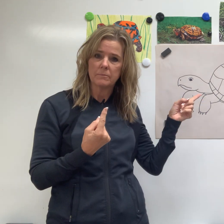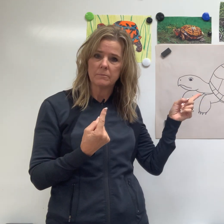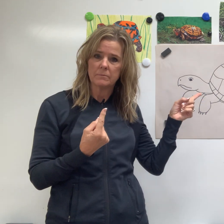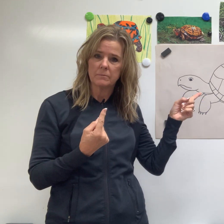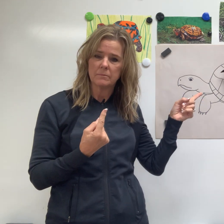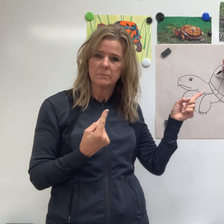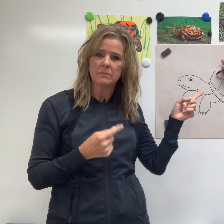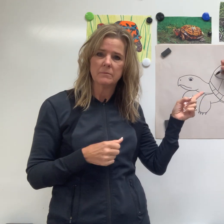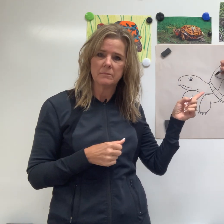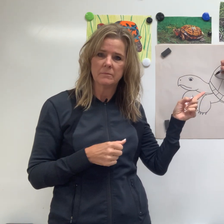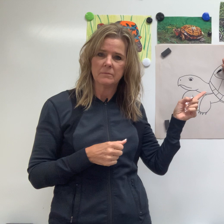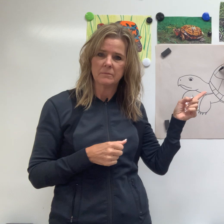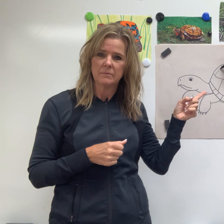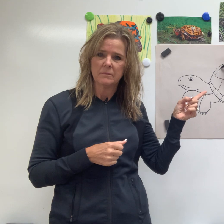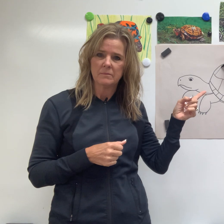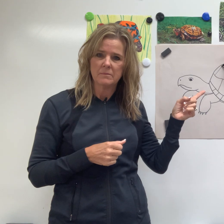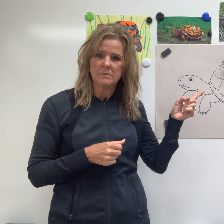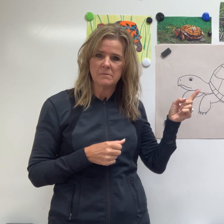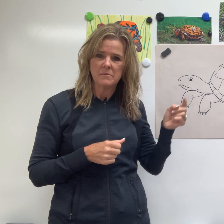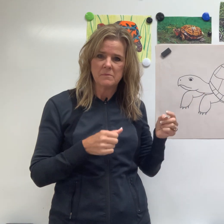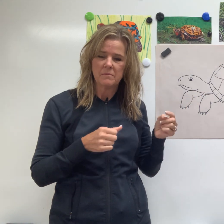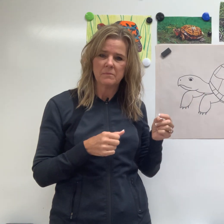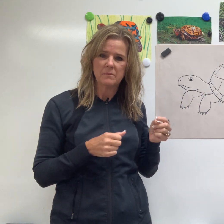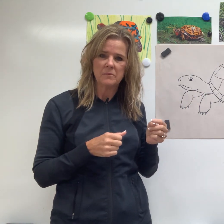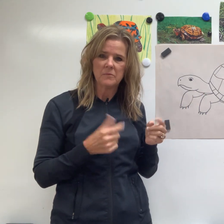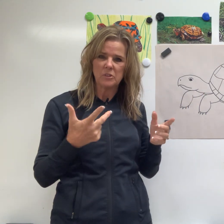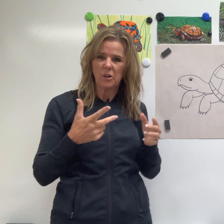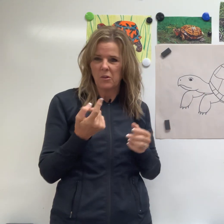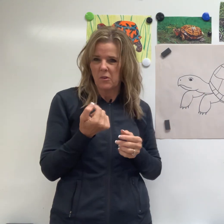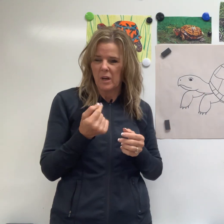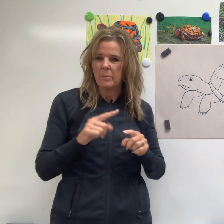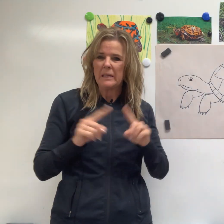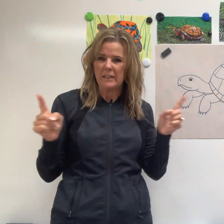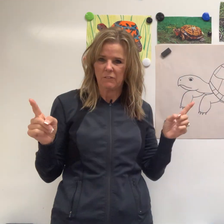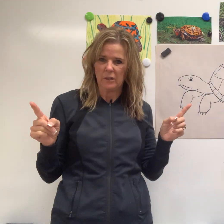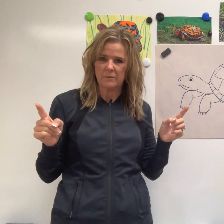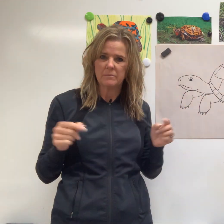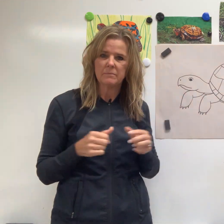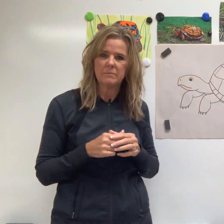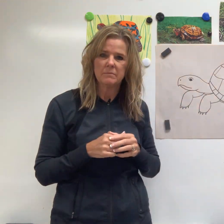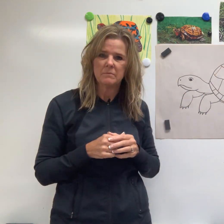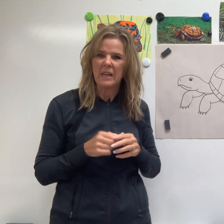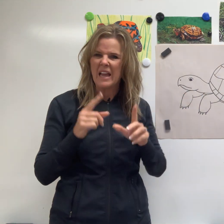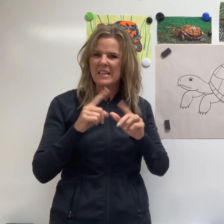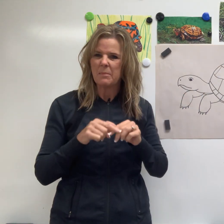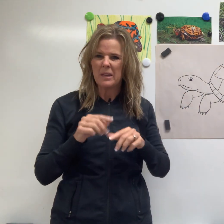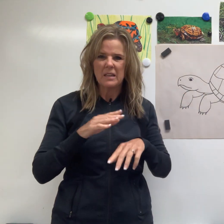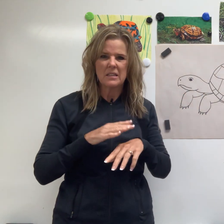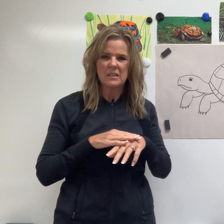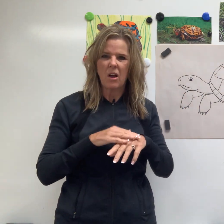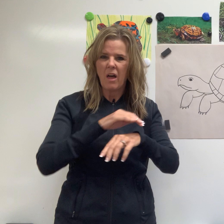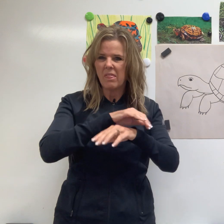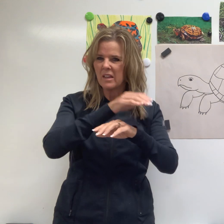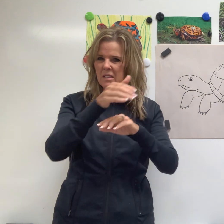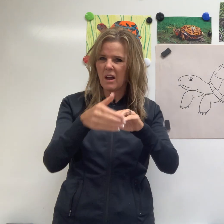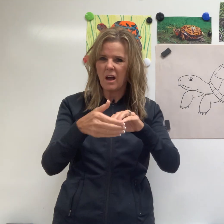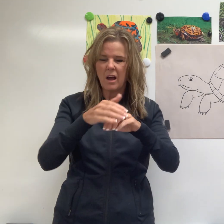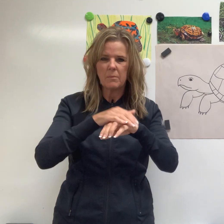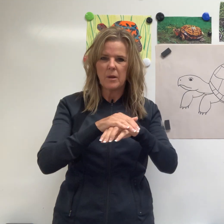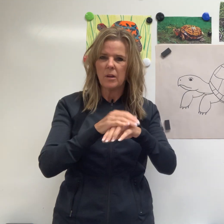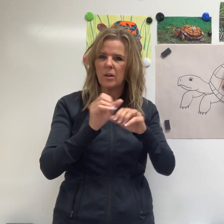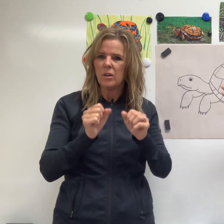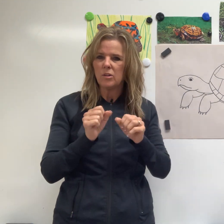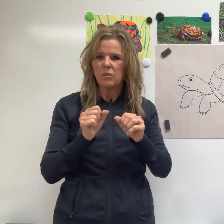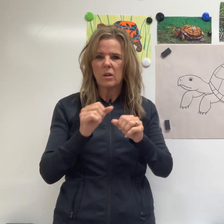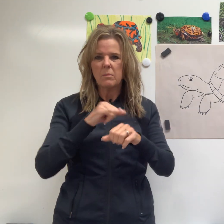here, I'm gonna make a scoot. So they don't line up, so they're a little bit different. It depends on the top. You could make, you know, a line